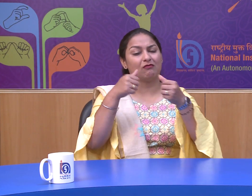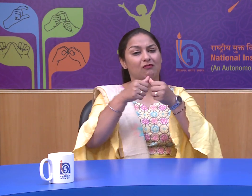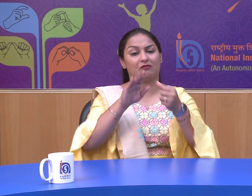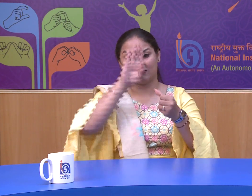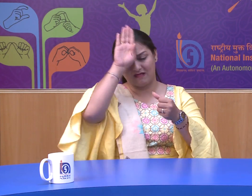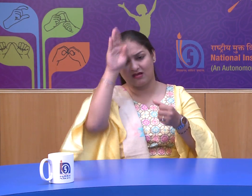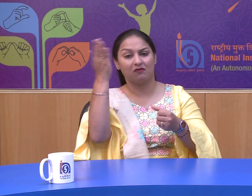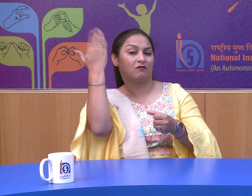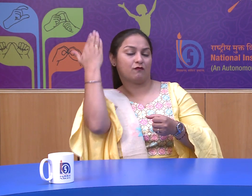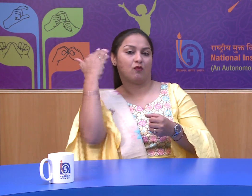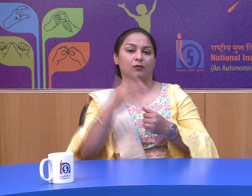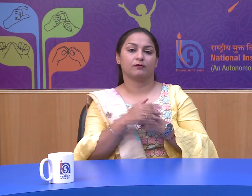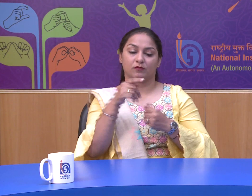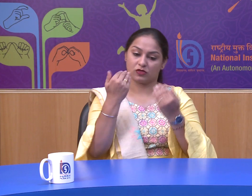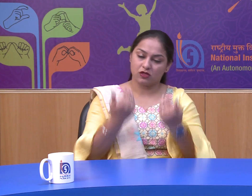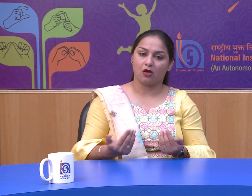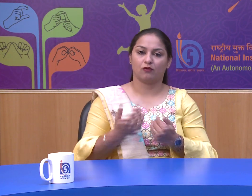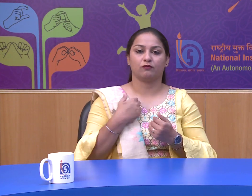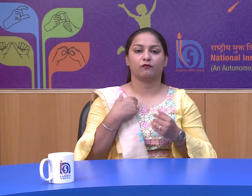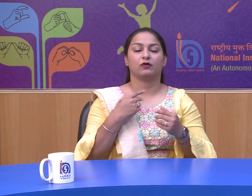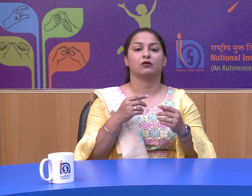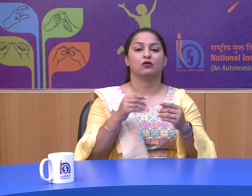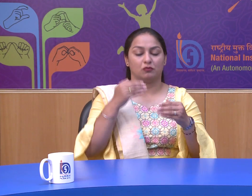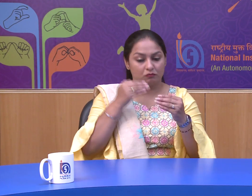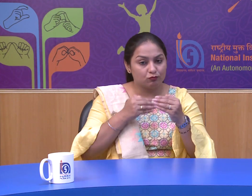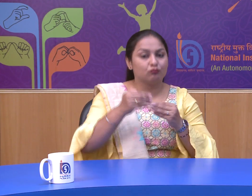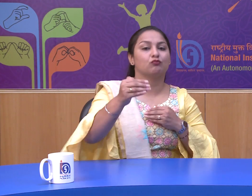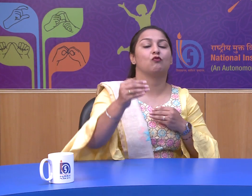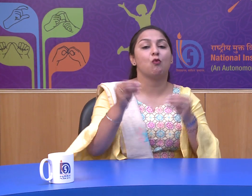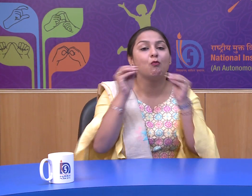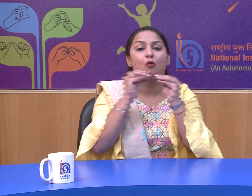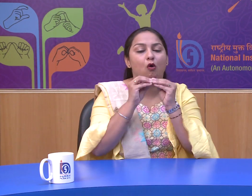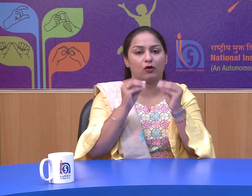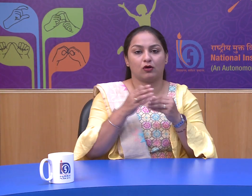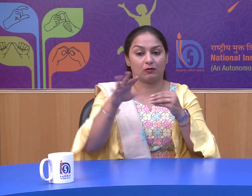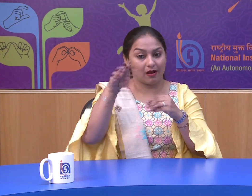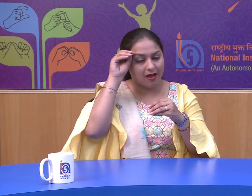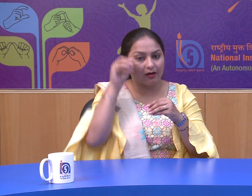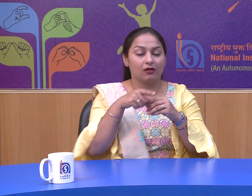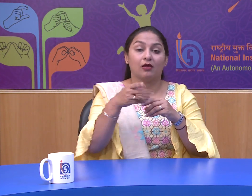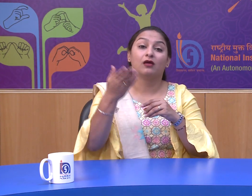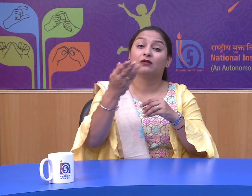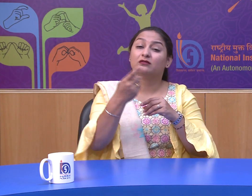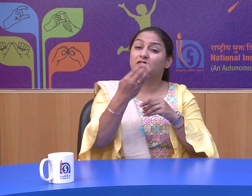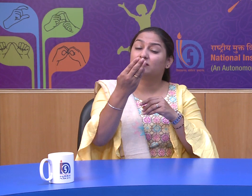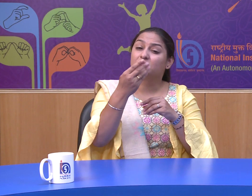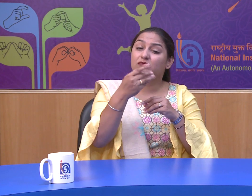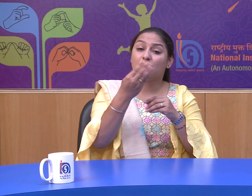Empire, now we will move towards the Mauryan art and architecture.